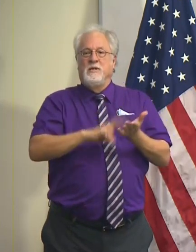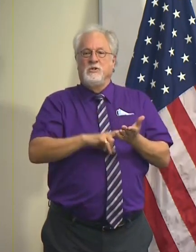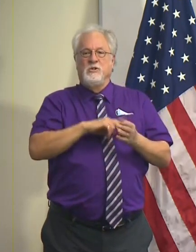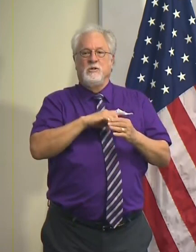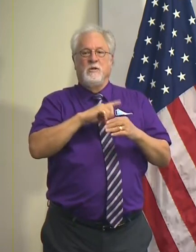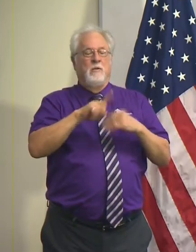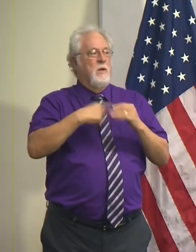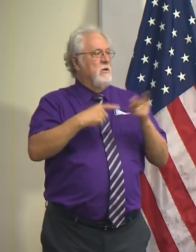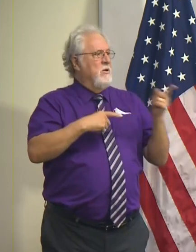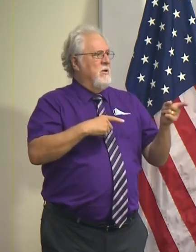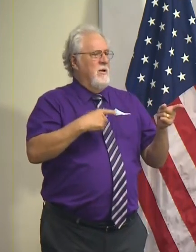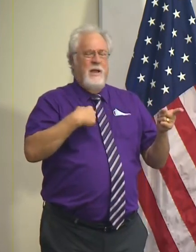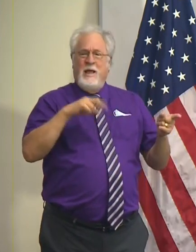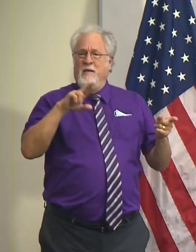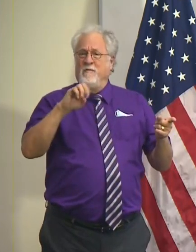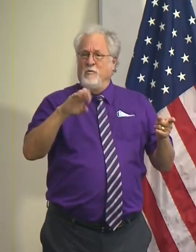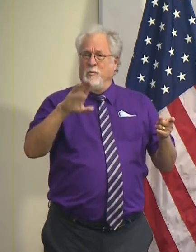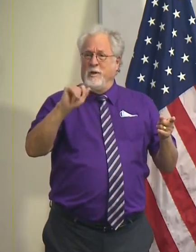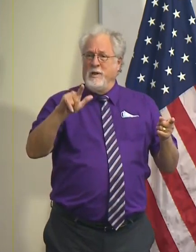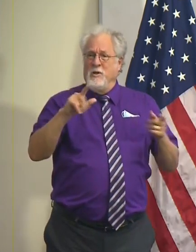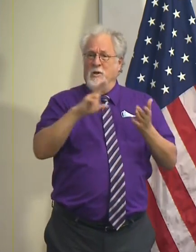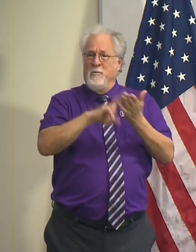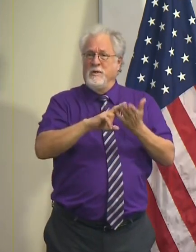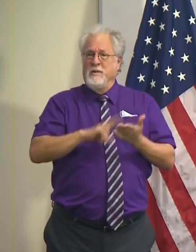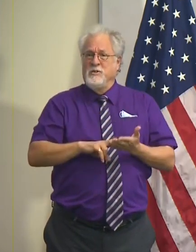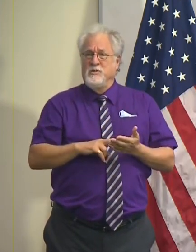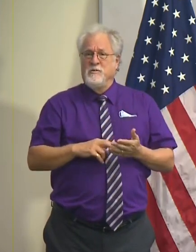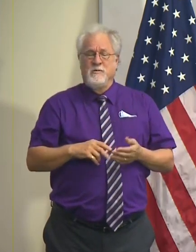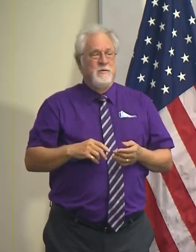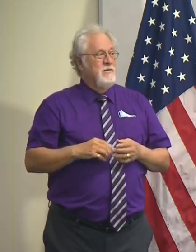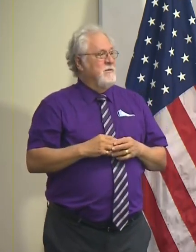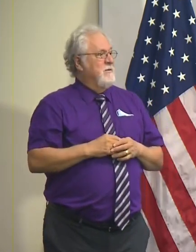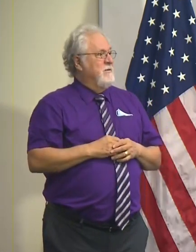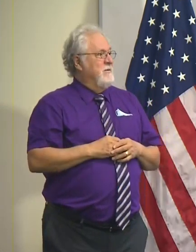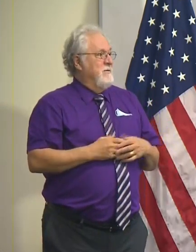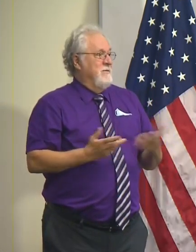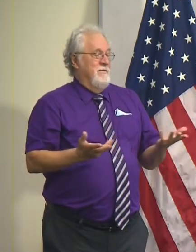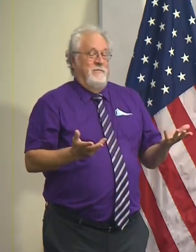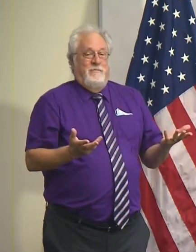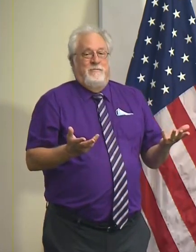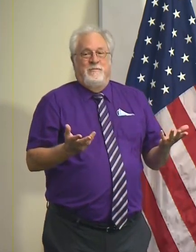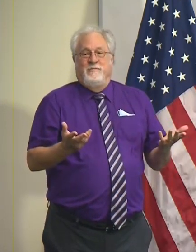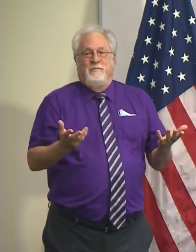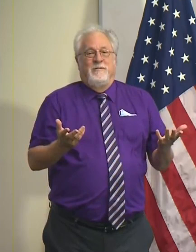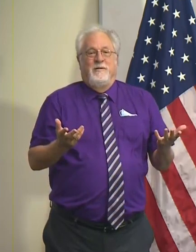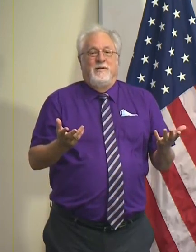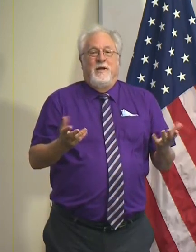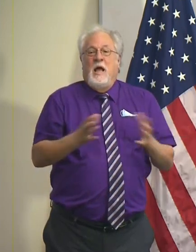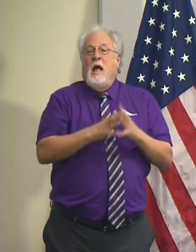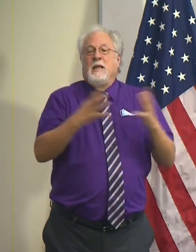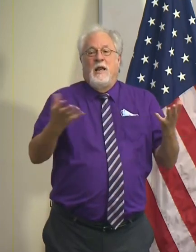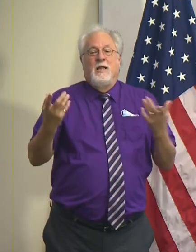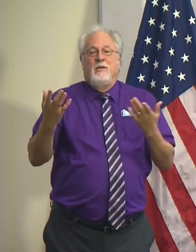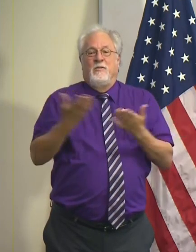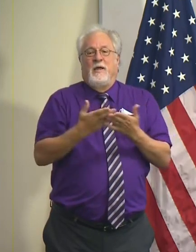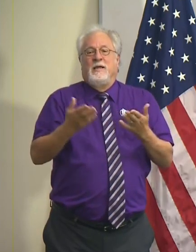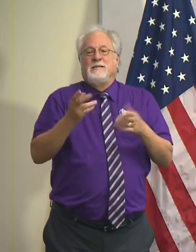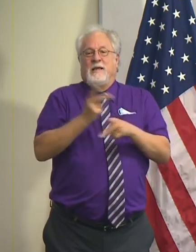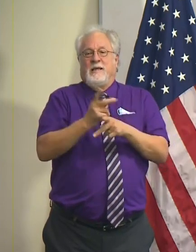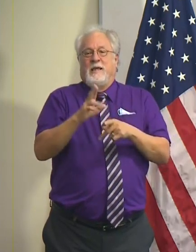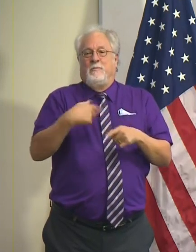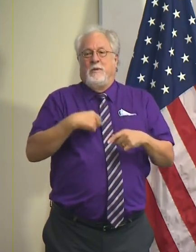now? There's a recall petition circulating? Yeah, you know, there are a lot of things that keep me up at